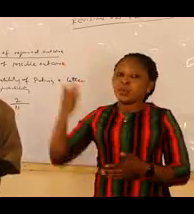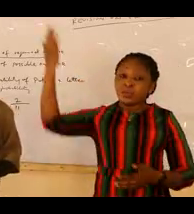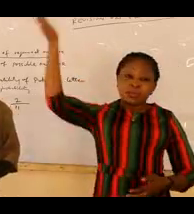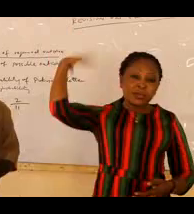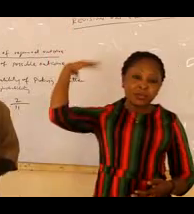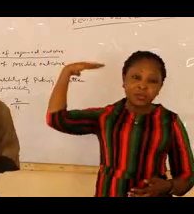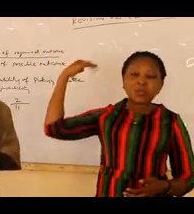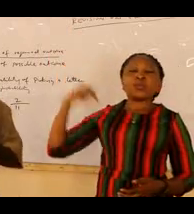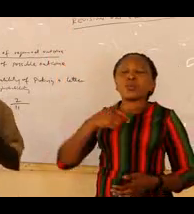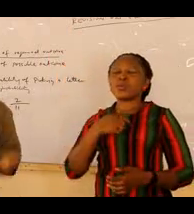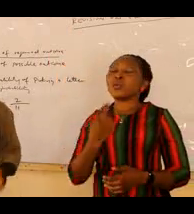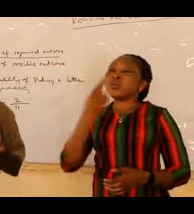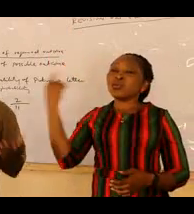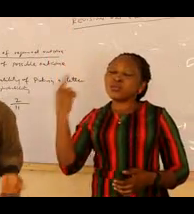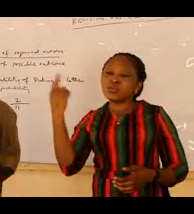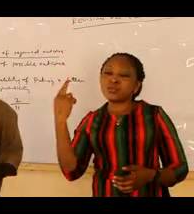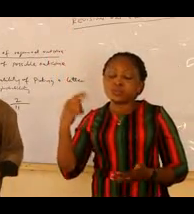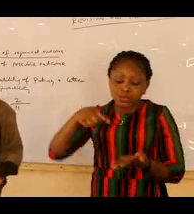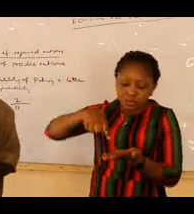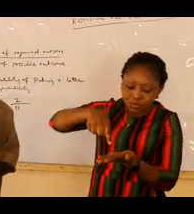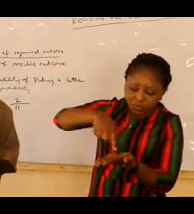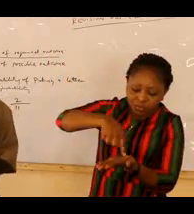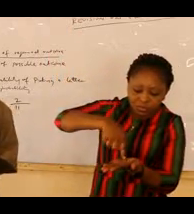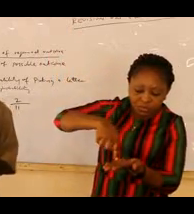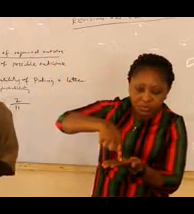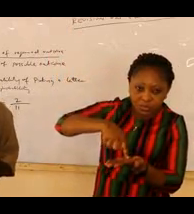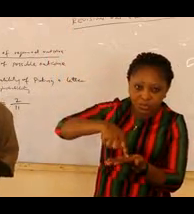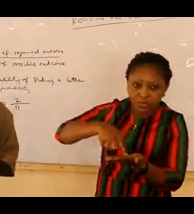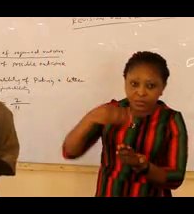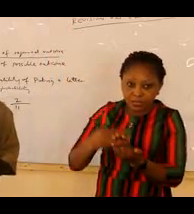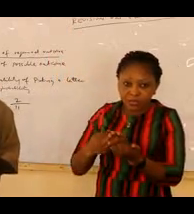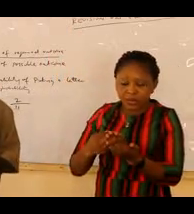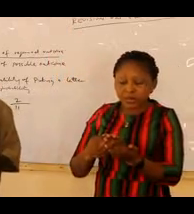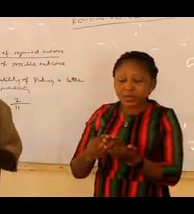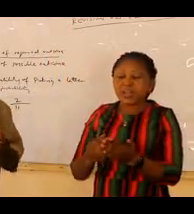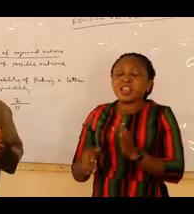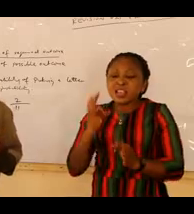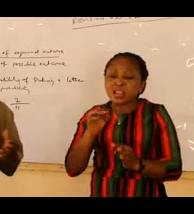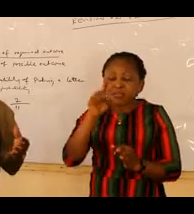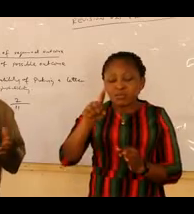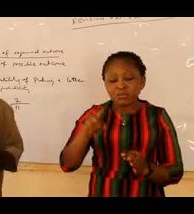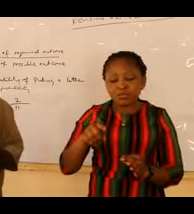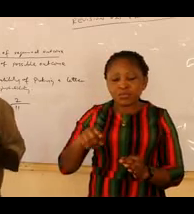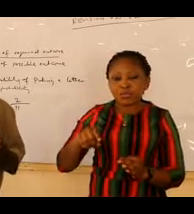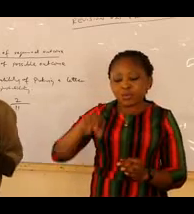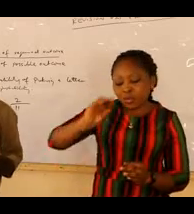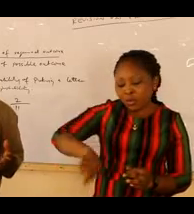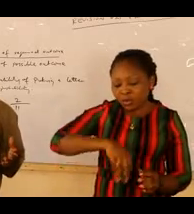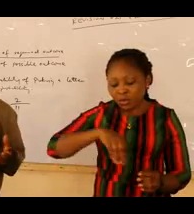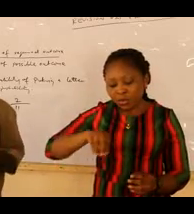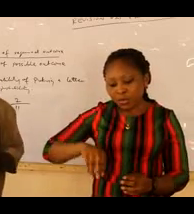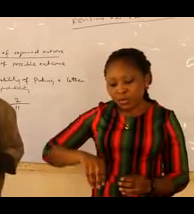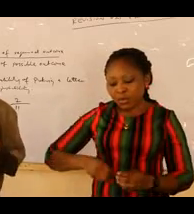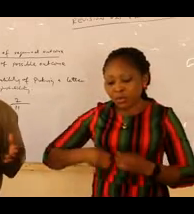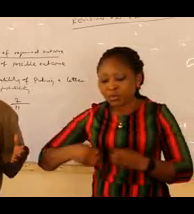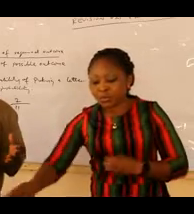war, you have a coin, 1 shilling, 2 shillings. Listen, if you throw the coin, maybe observe them when they are playing football.